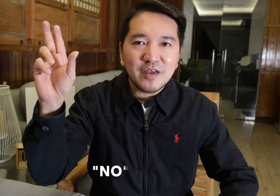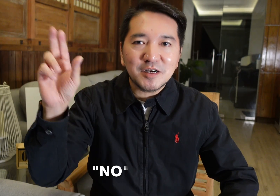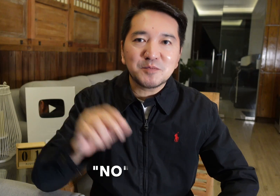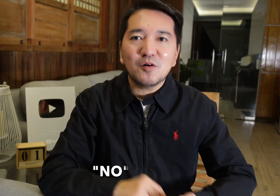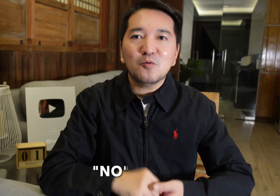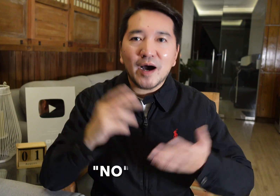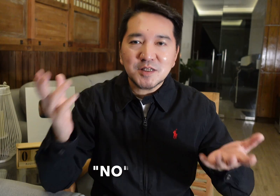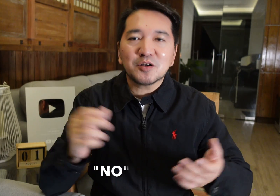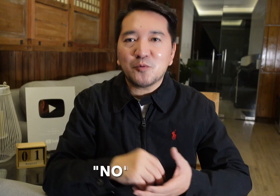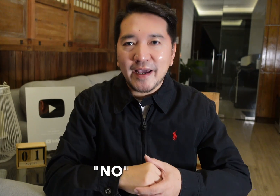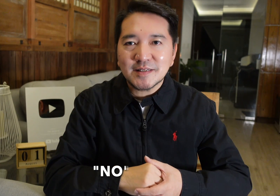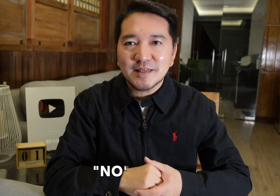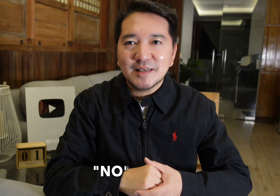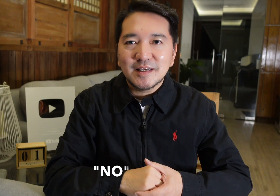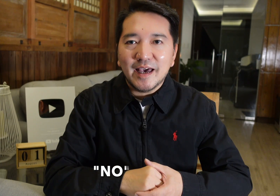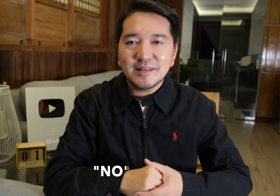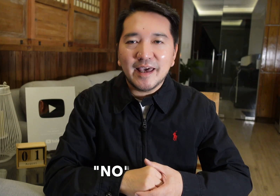fingers mo once or twice. And then,